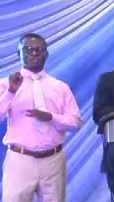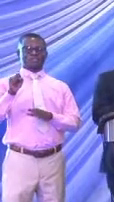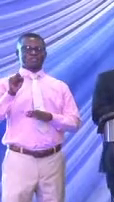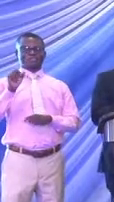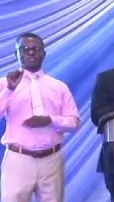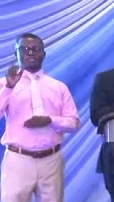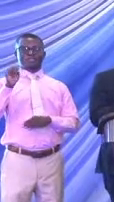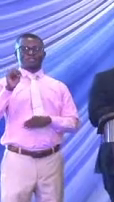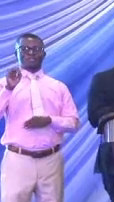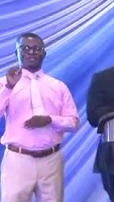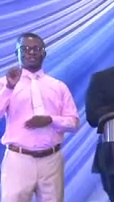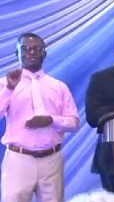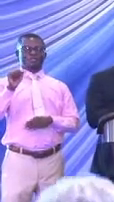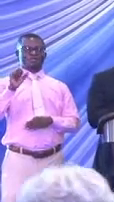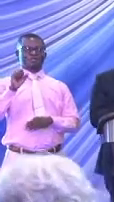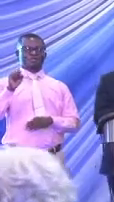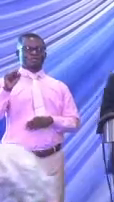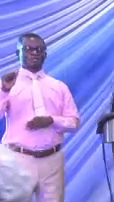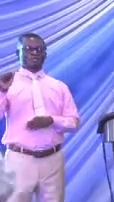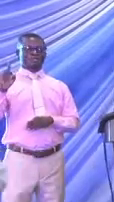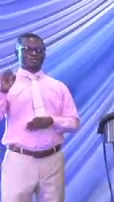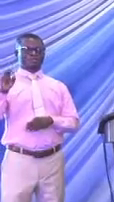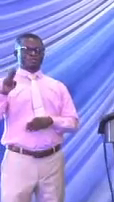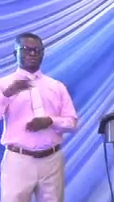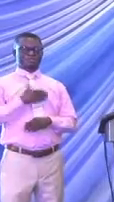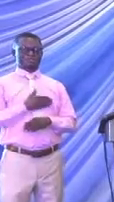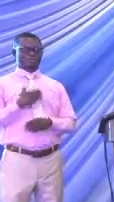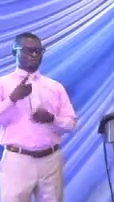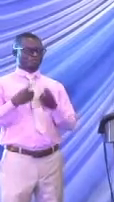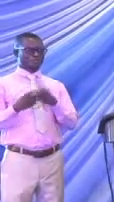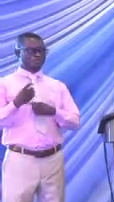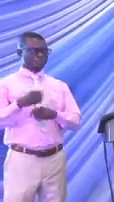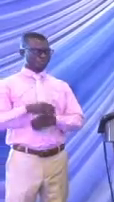to please come forward.